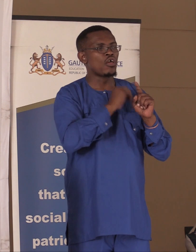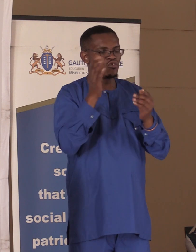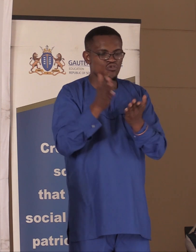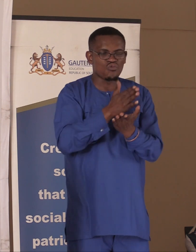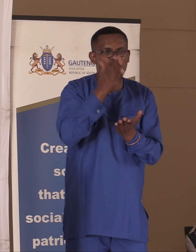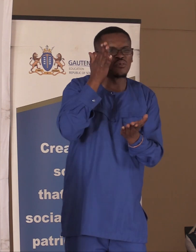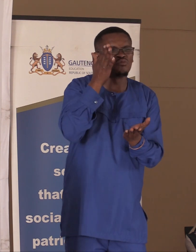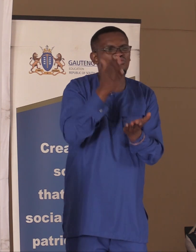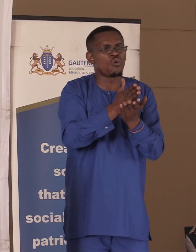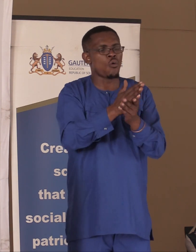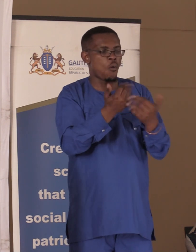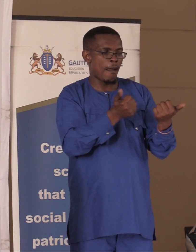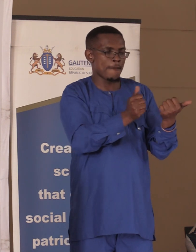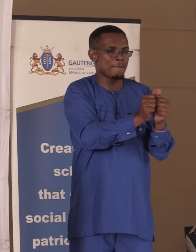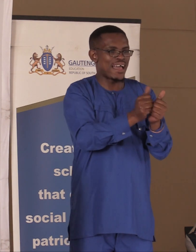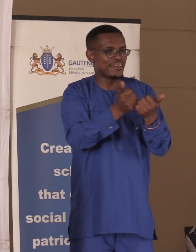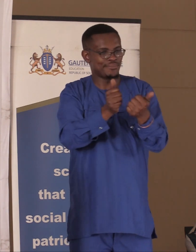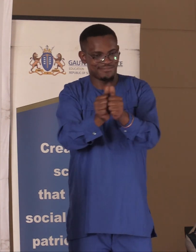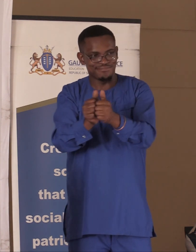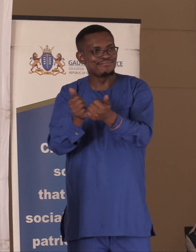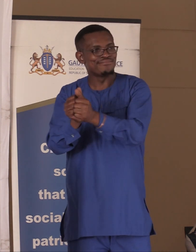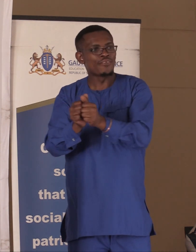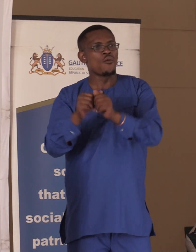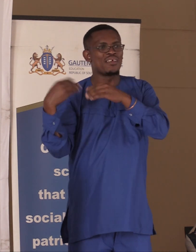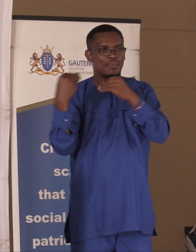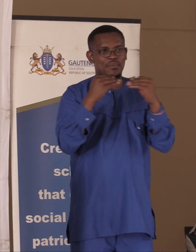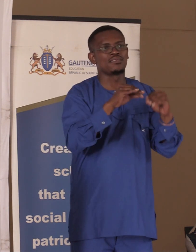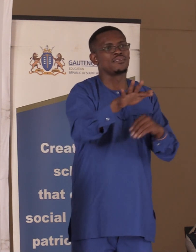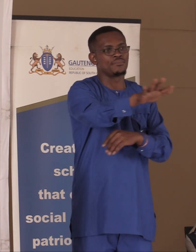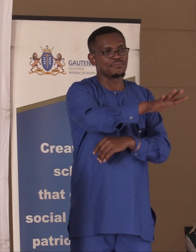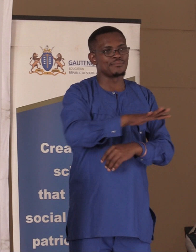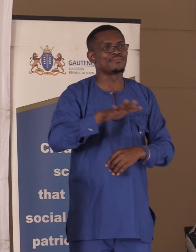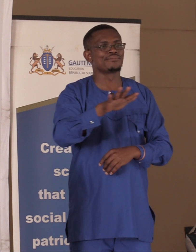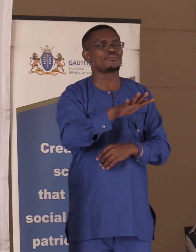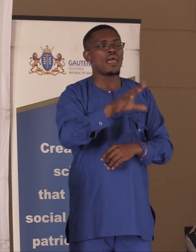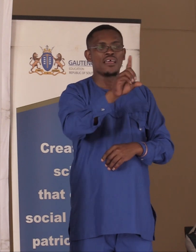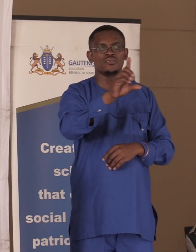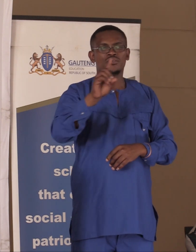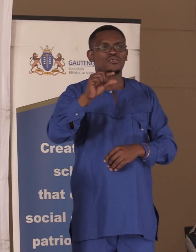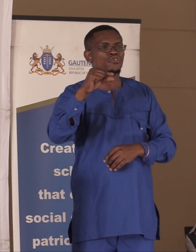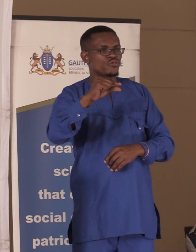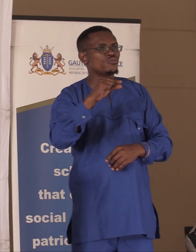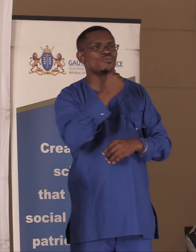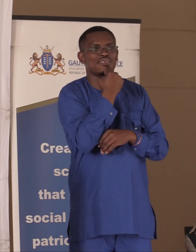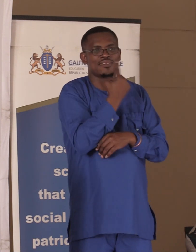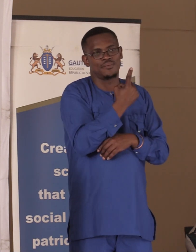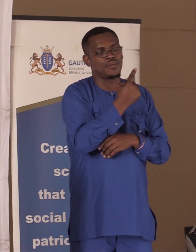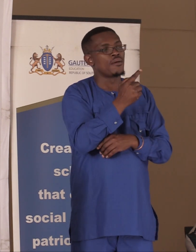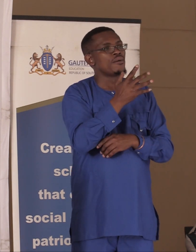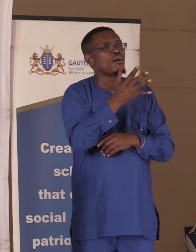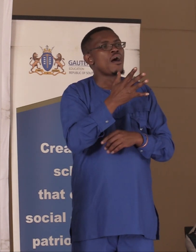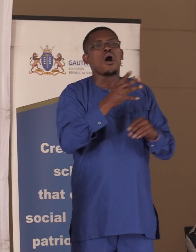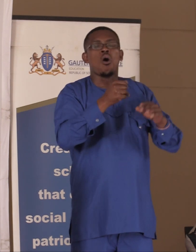to ensure that we've got partners with business in the area. And DDG Alison Bankston will tell you that